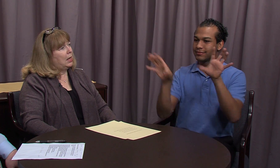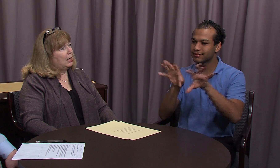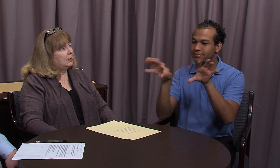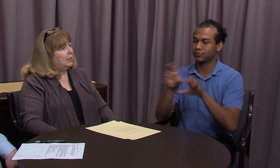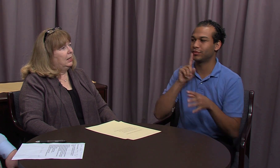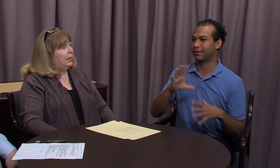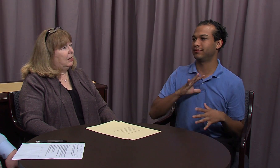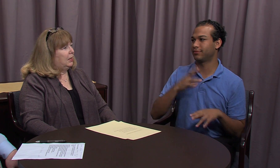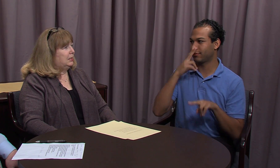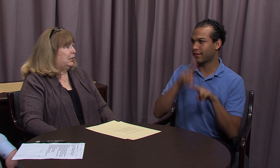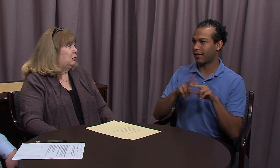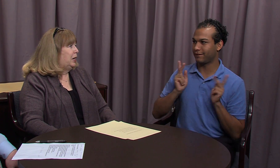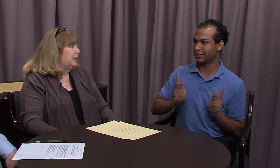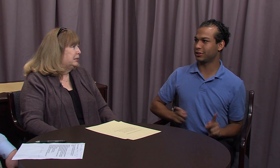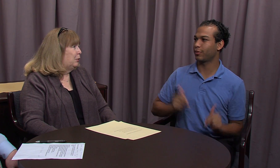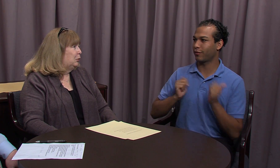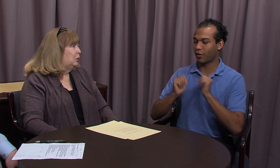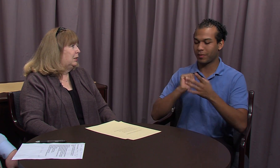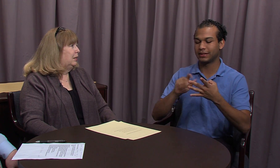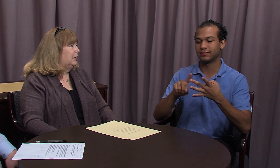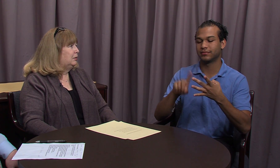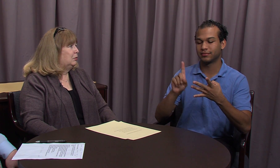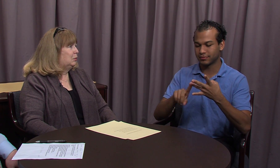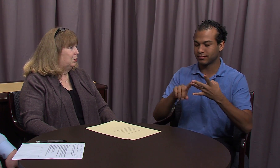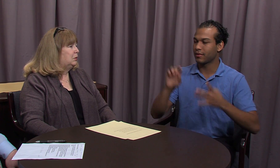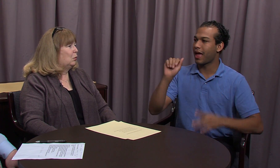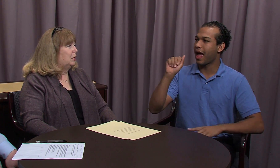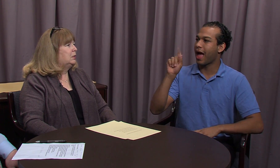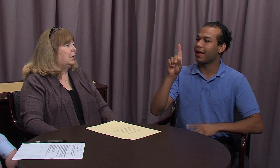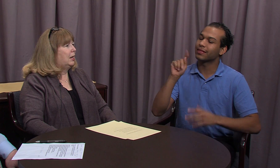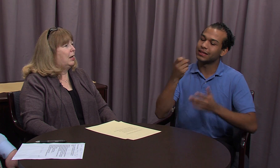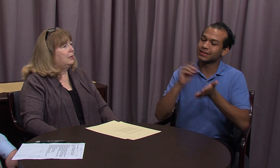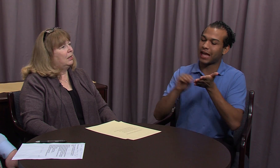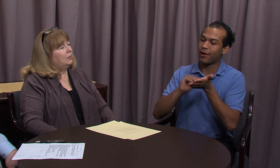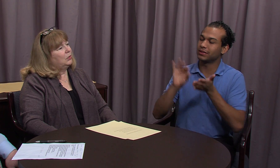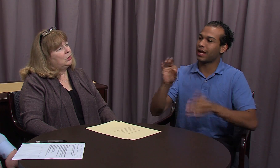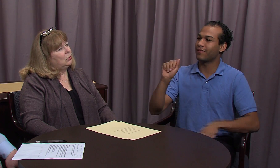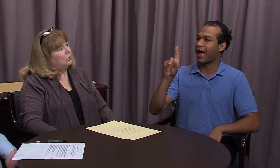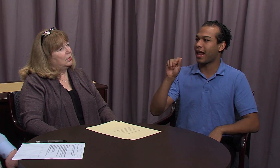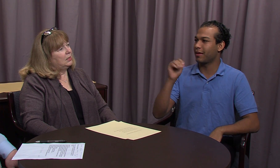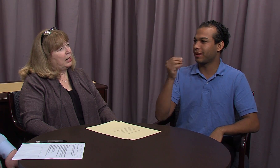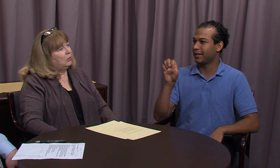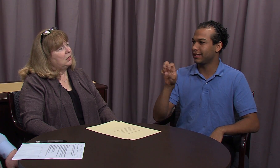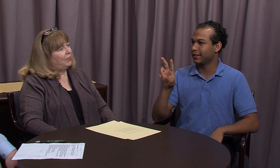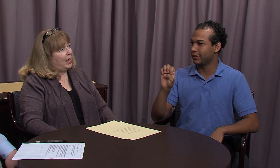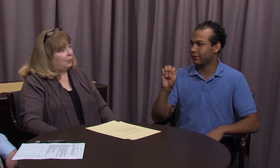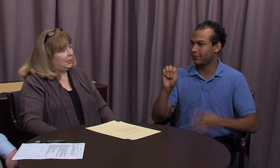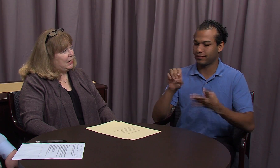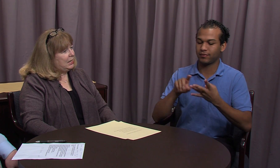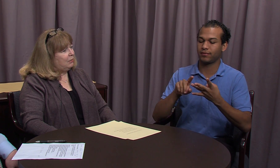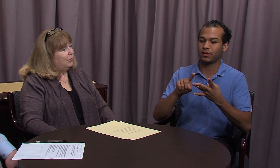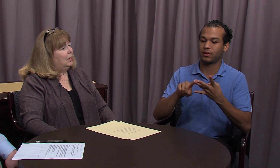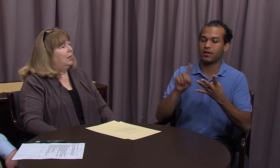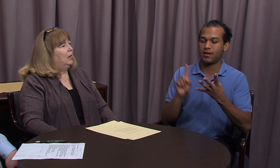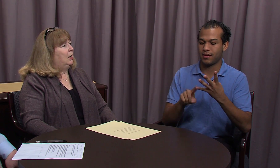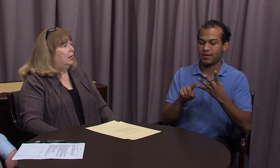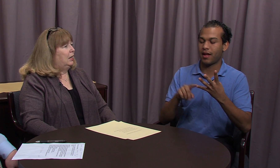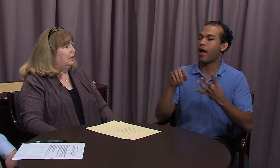slots and they stick their hands out through it and they do some stories, and then we do the Diaries of Adam and Eve. And then